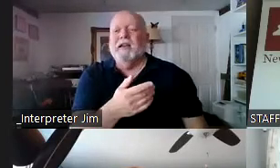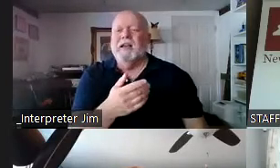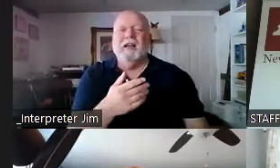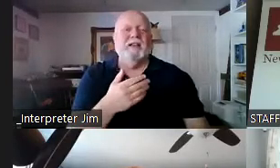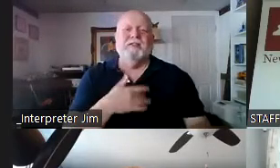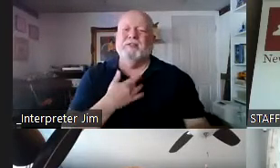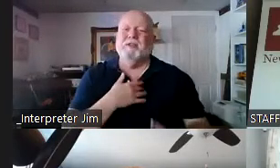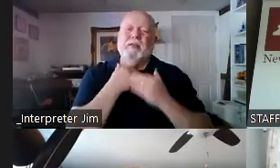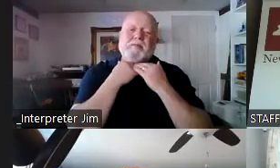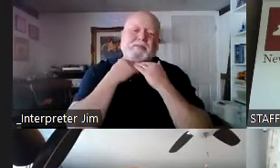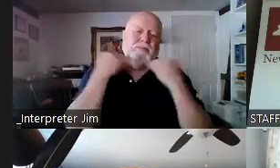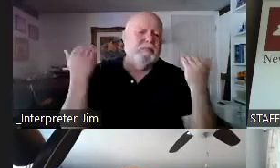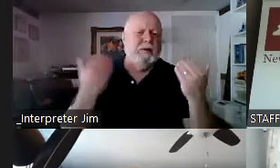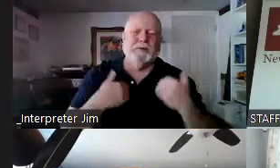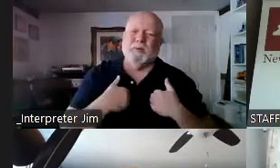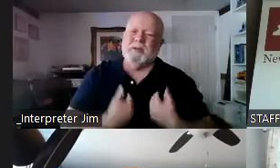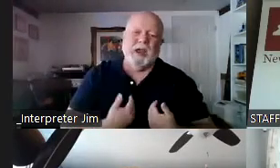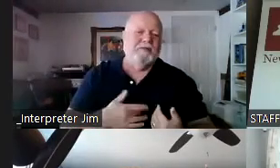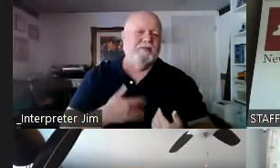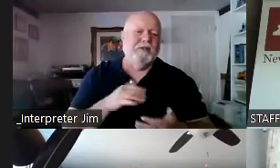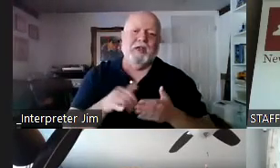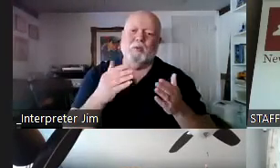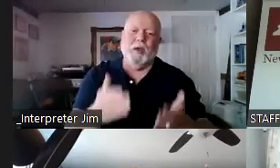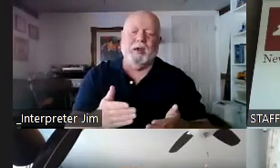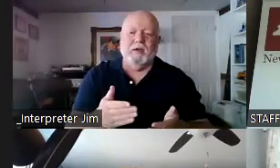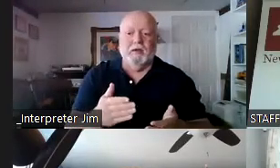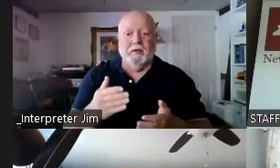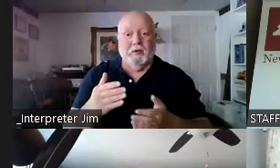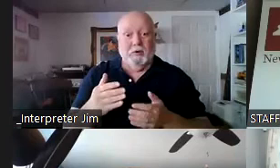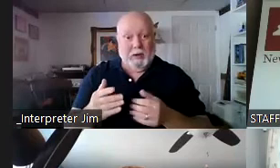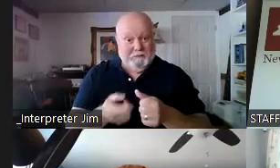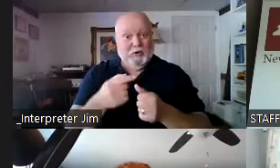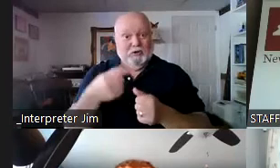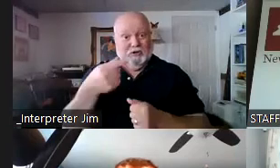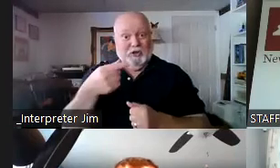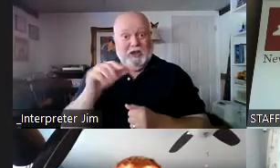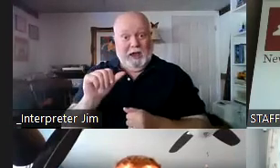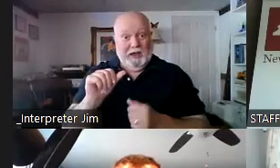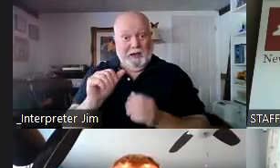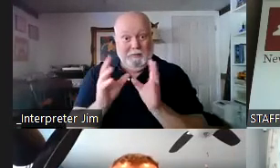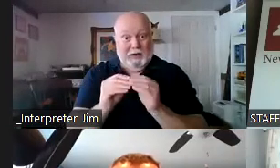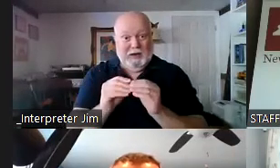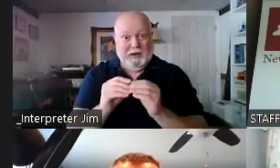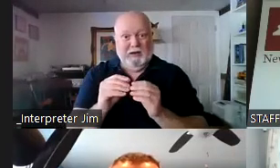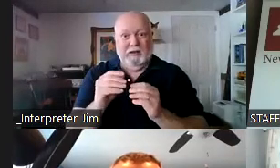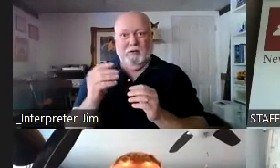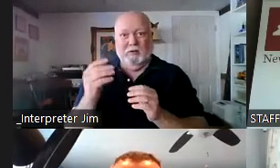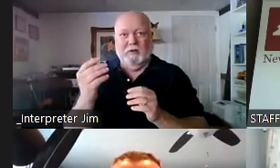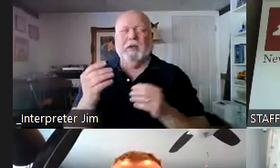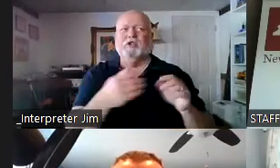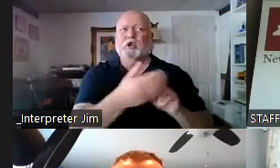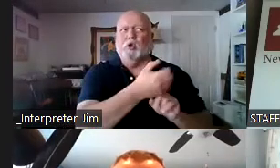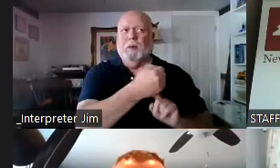this. And it took some time, like we went to my first GA meeting that Friday. This was on a Monday.